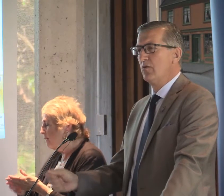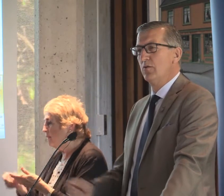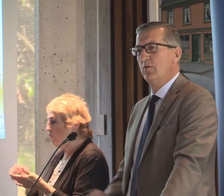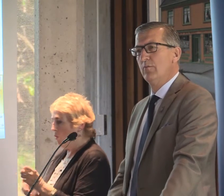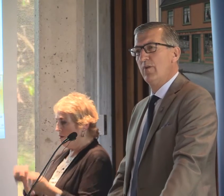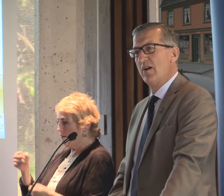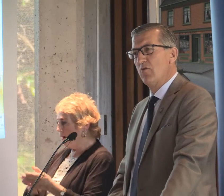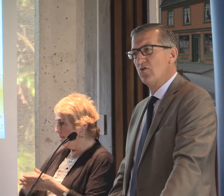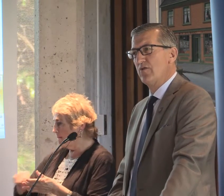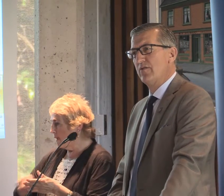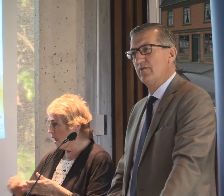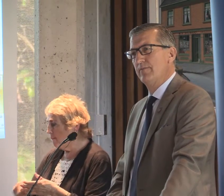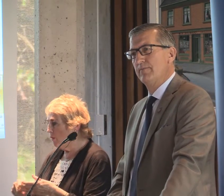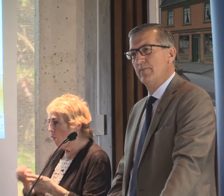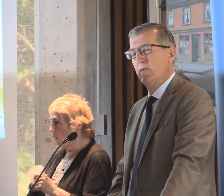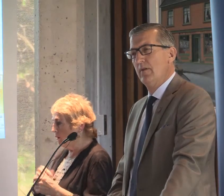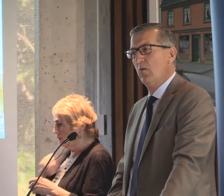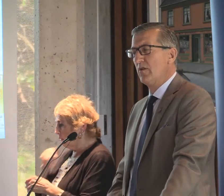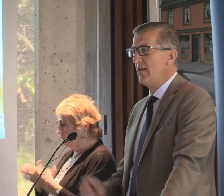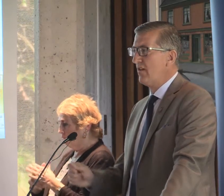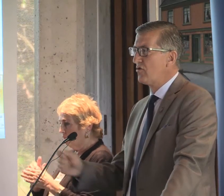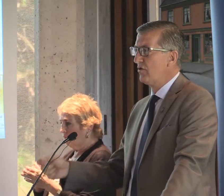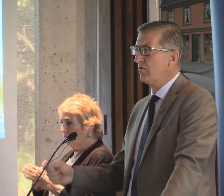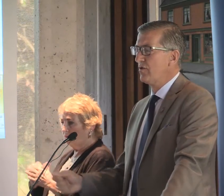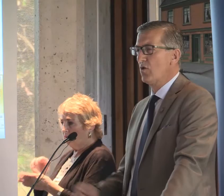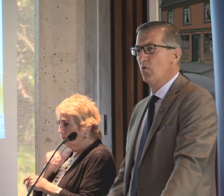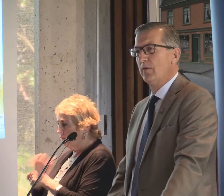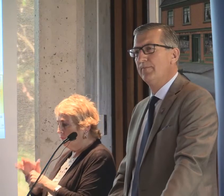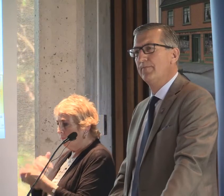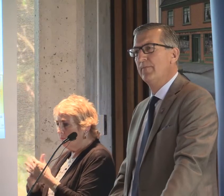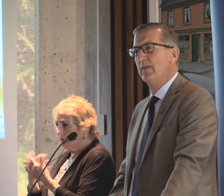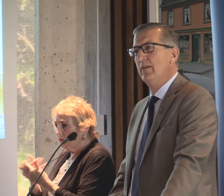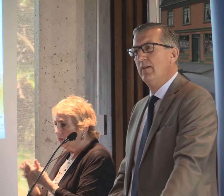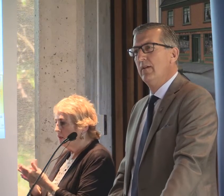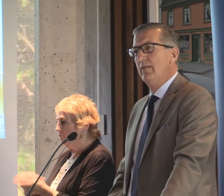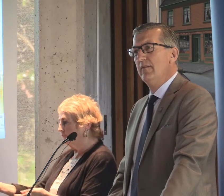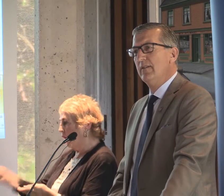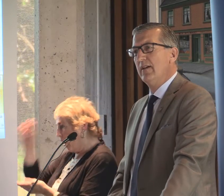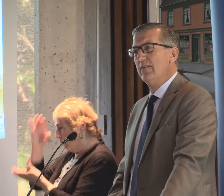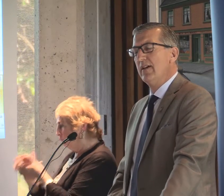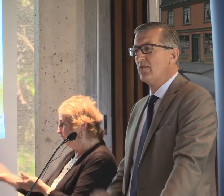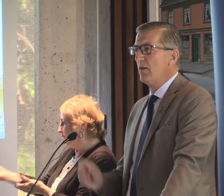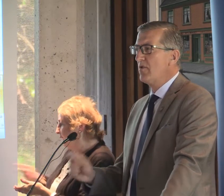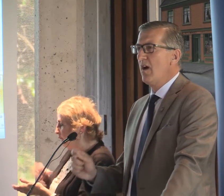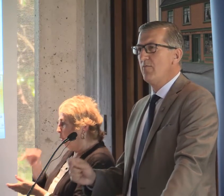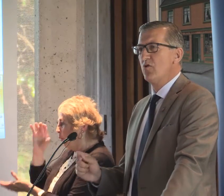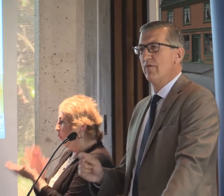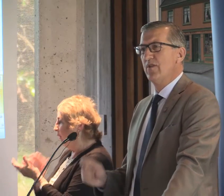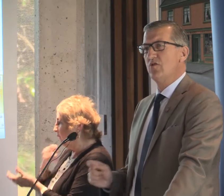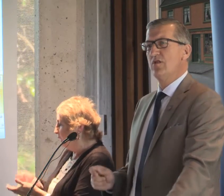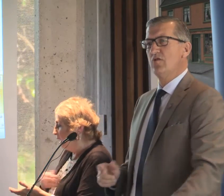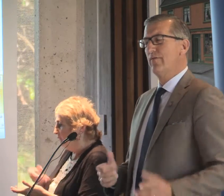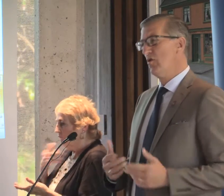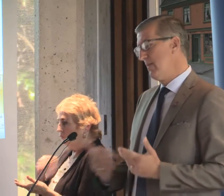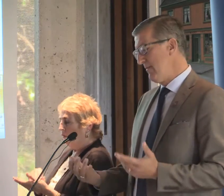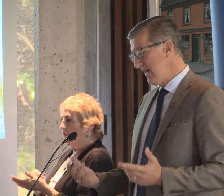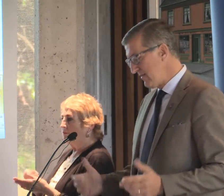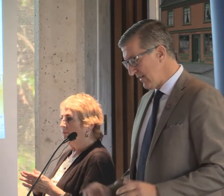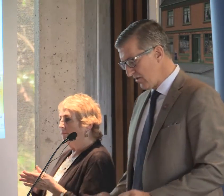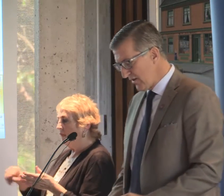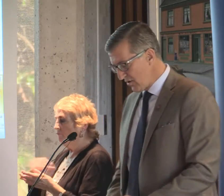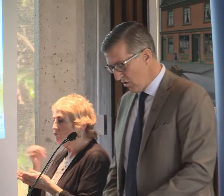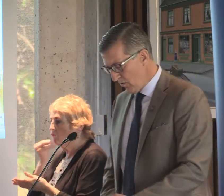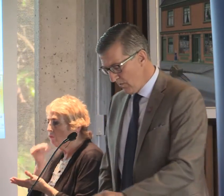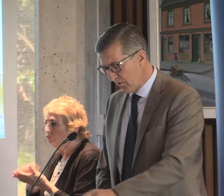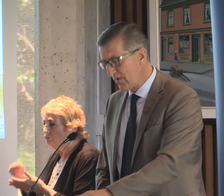finances to buy groceries or to take your children to school, then sometimes your vision and your view may be